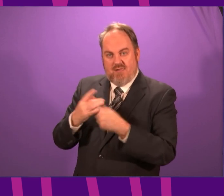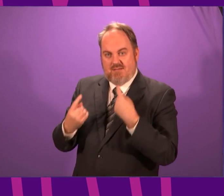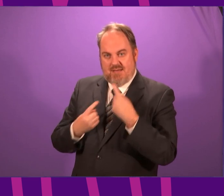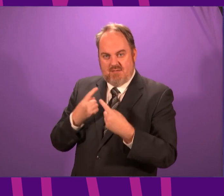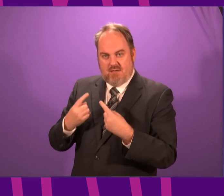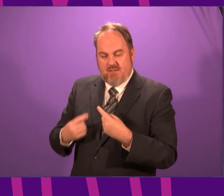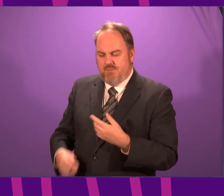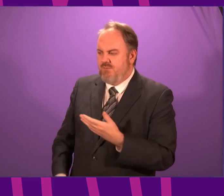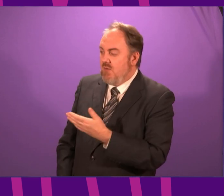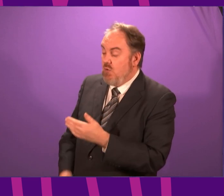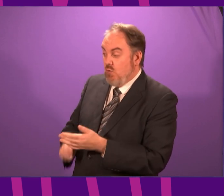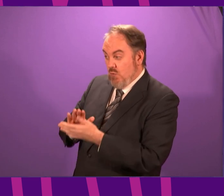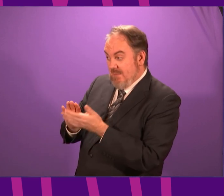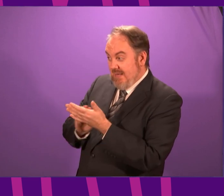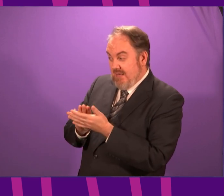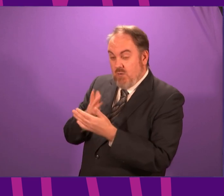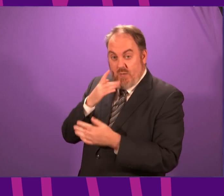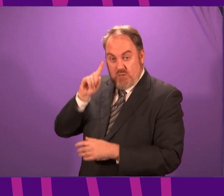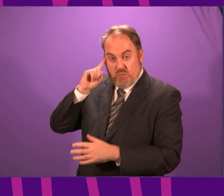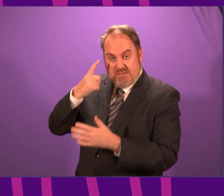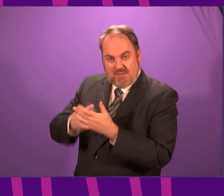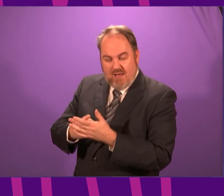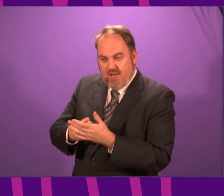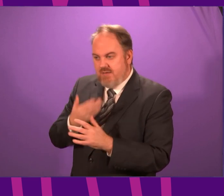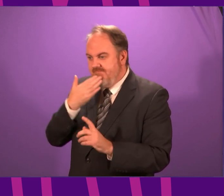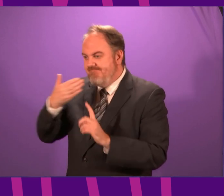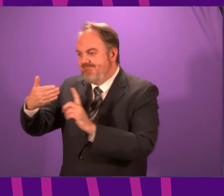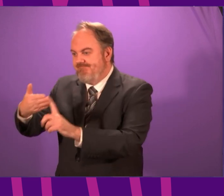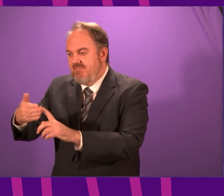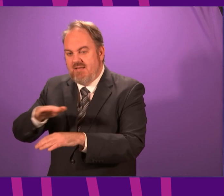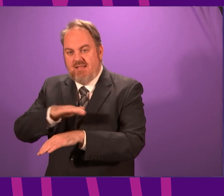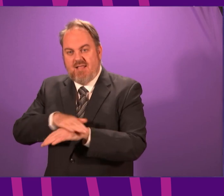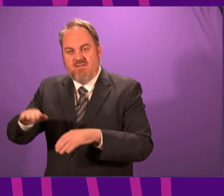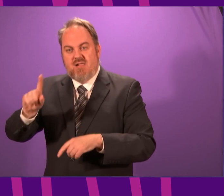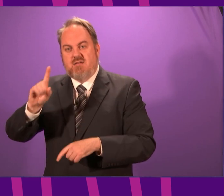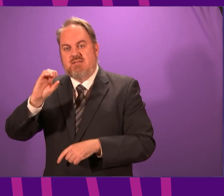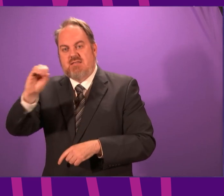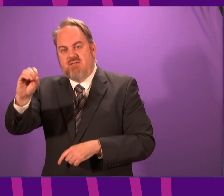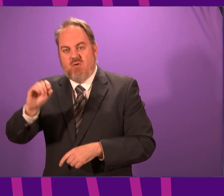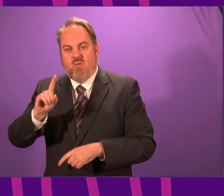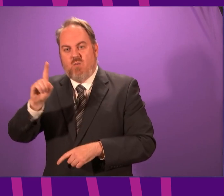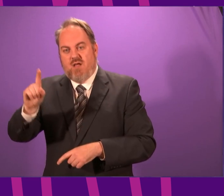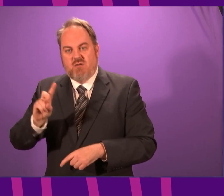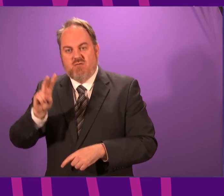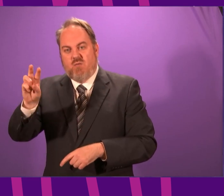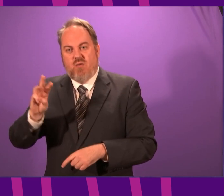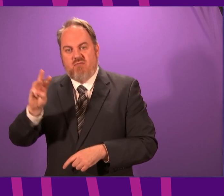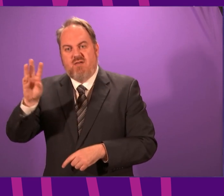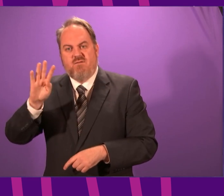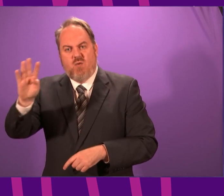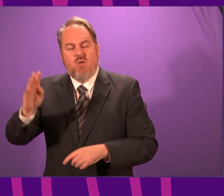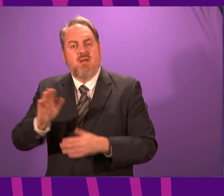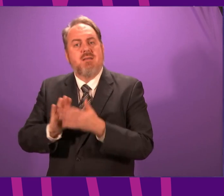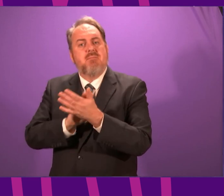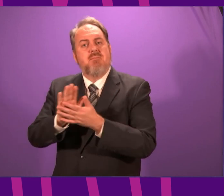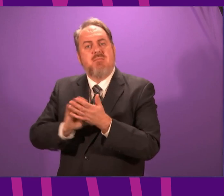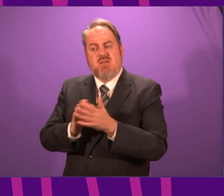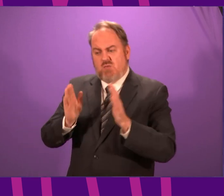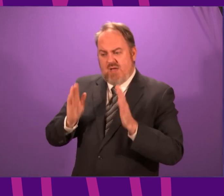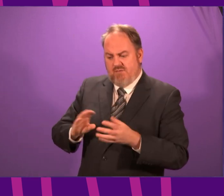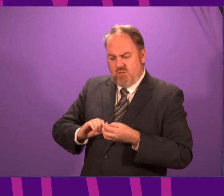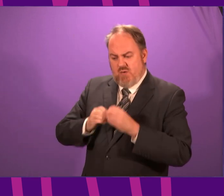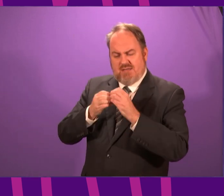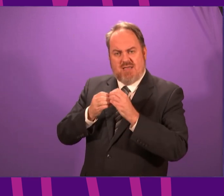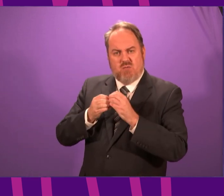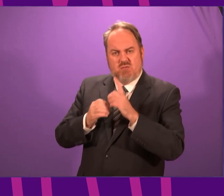that judgment, all I would ask is that the judgment applied is also clear and rational as how you arrived at that, because